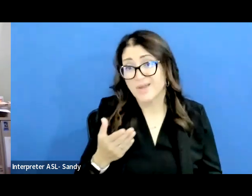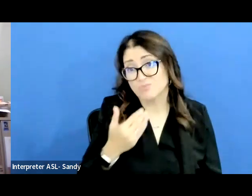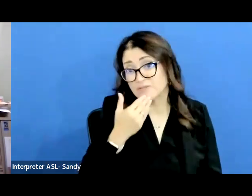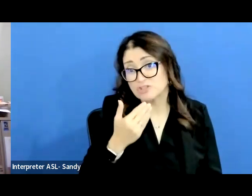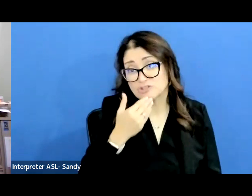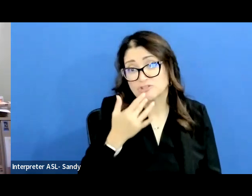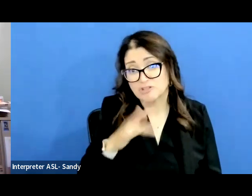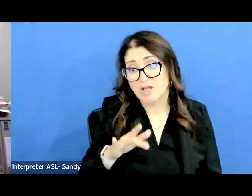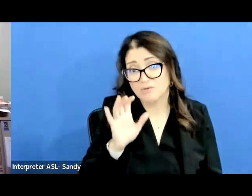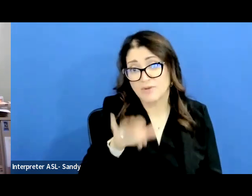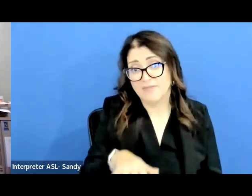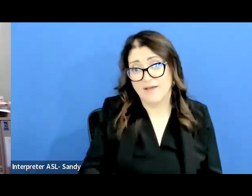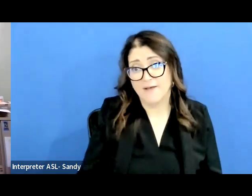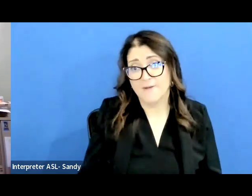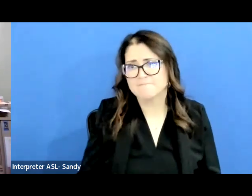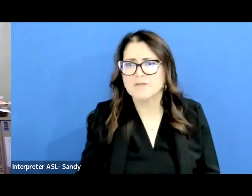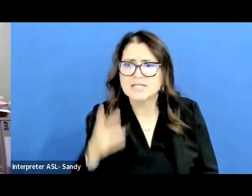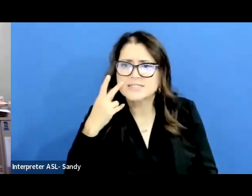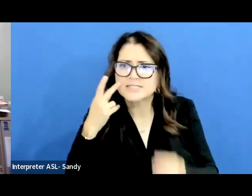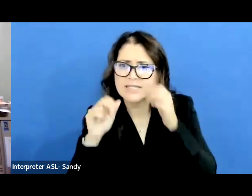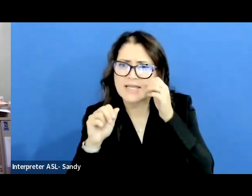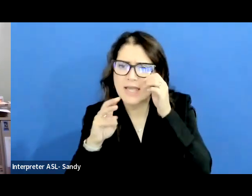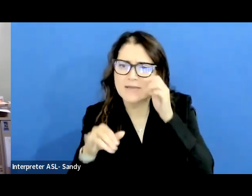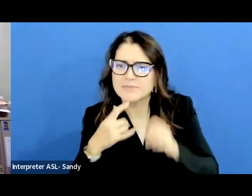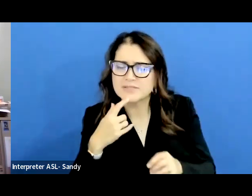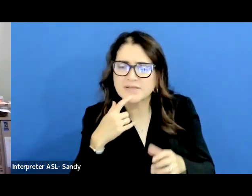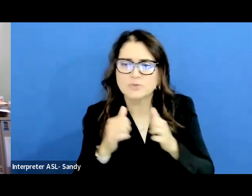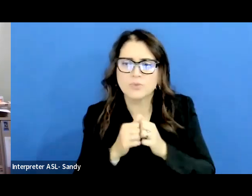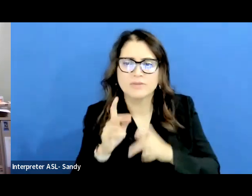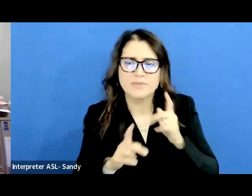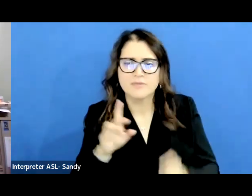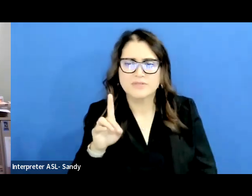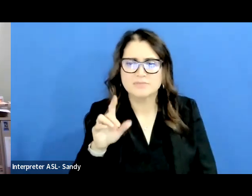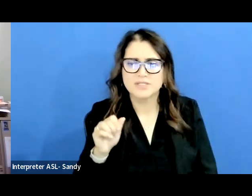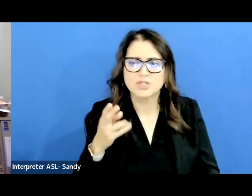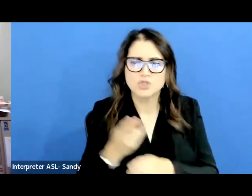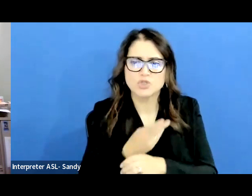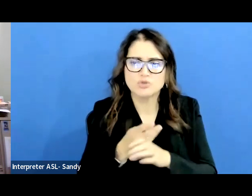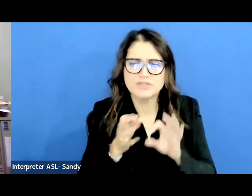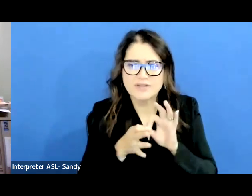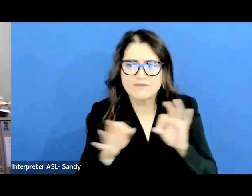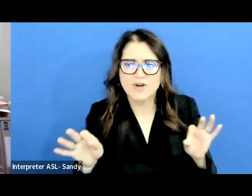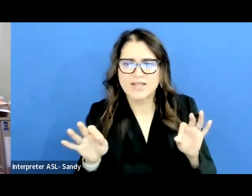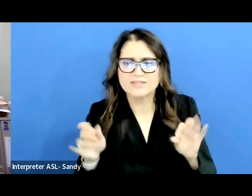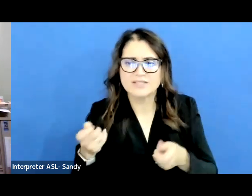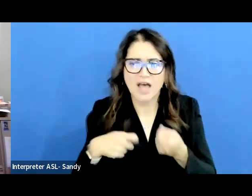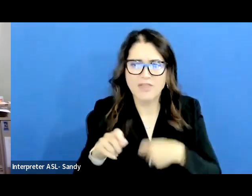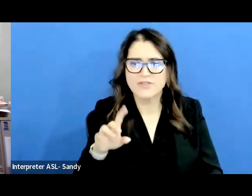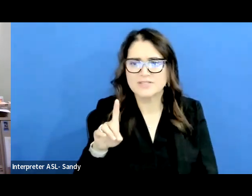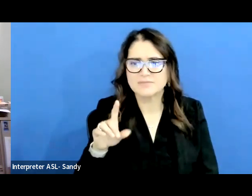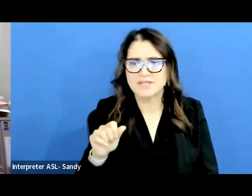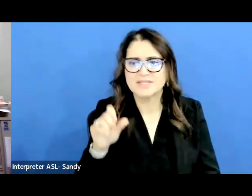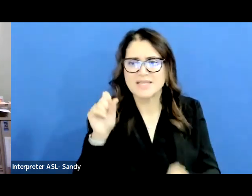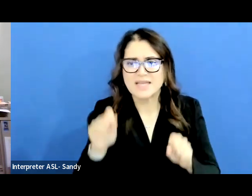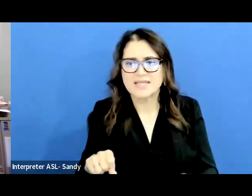that. Let's see, Amy saying for people with disabilities, using phrases other than disability can easily be seen as a